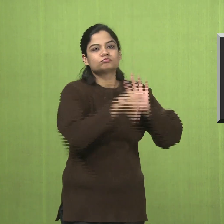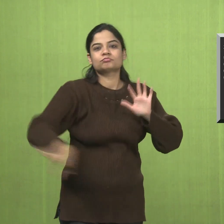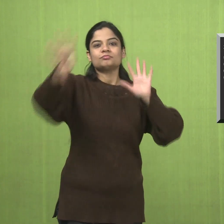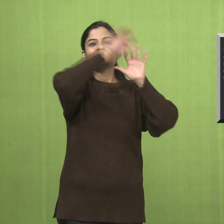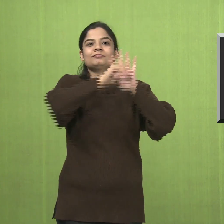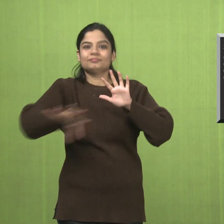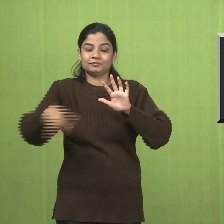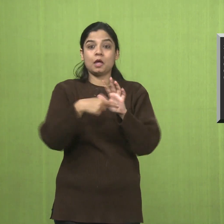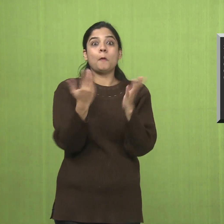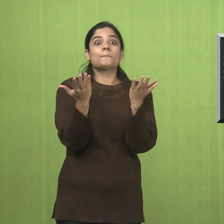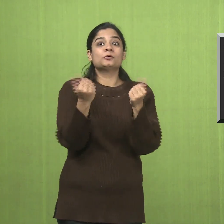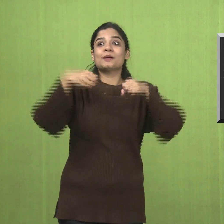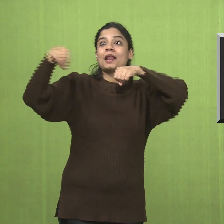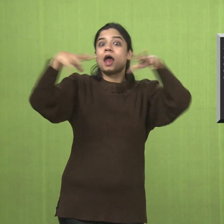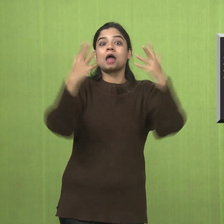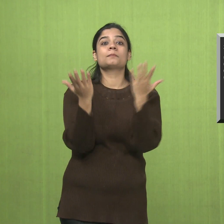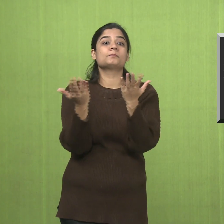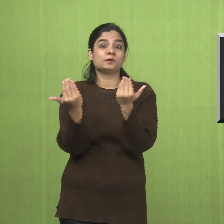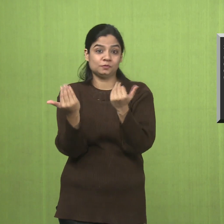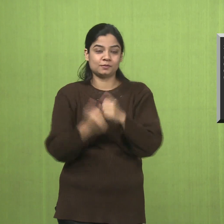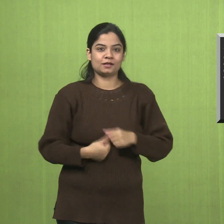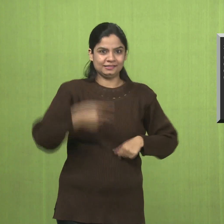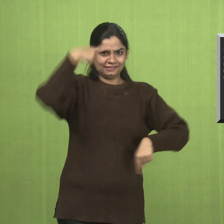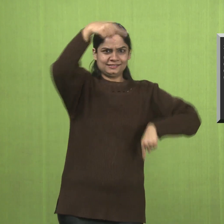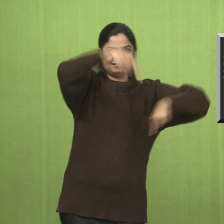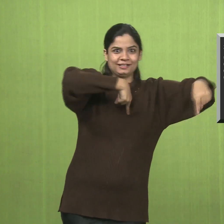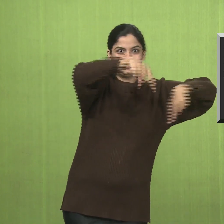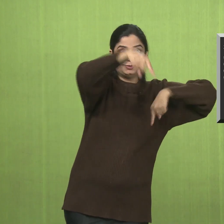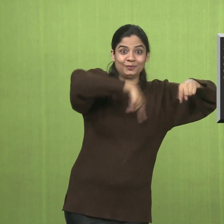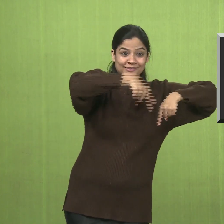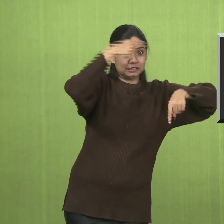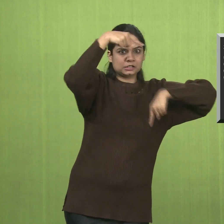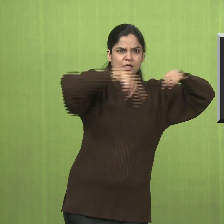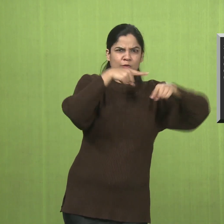it absorbs the solar energy in the morning, and in the evening you can use this in the streets.